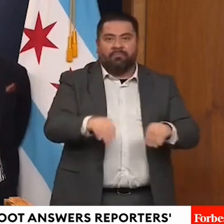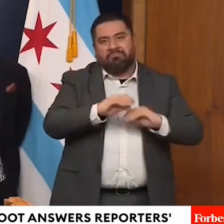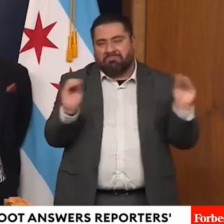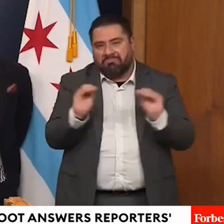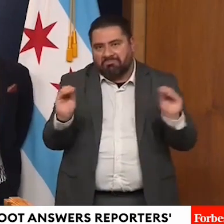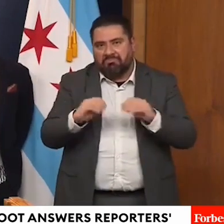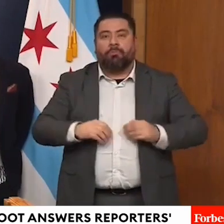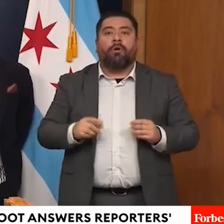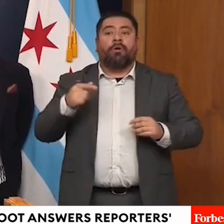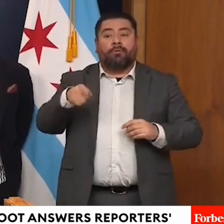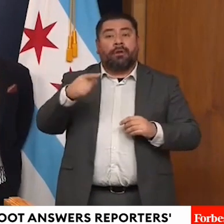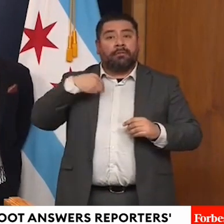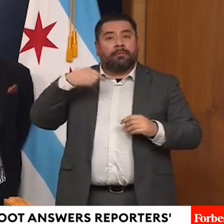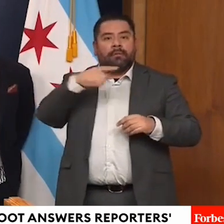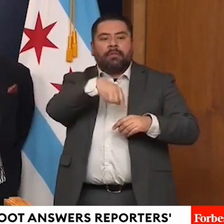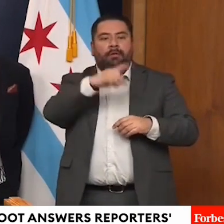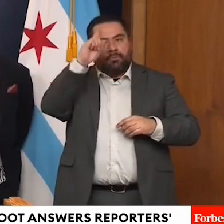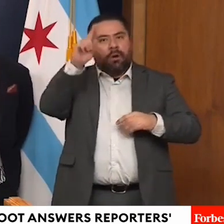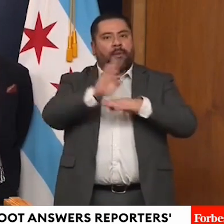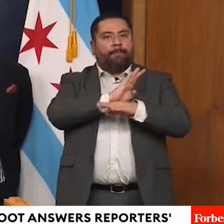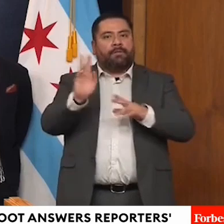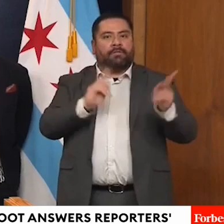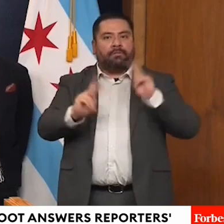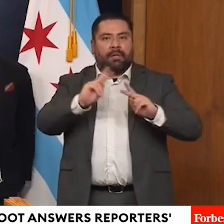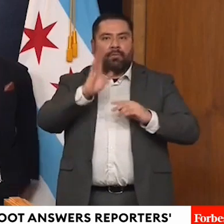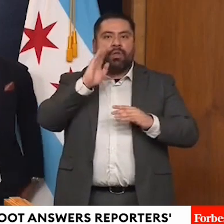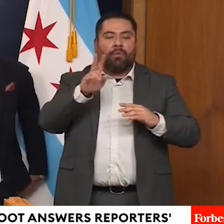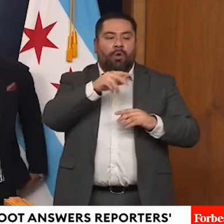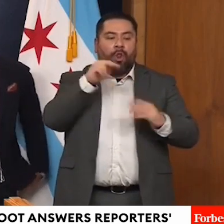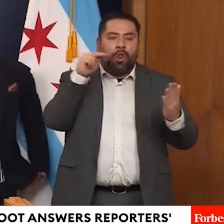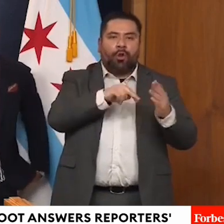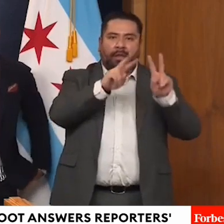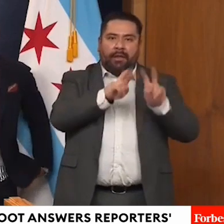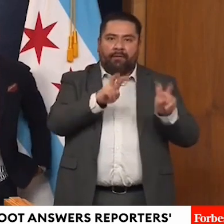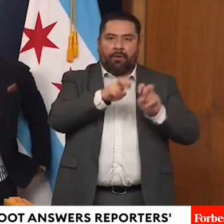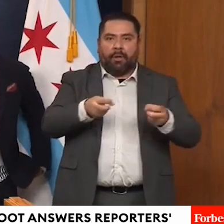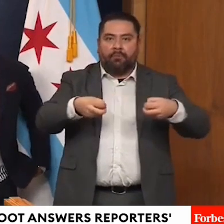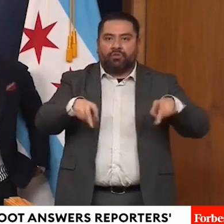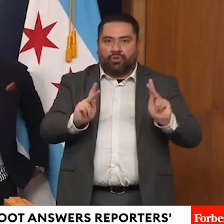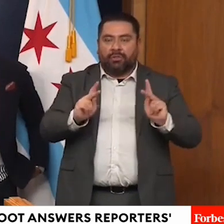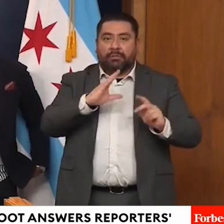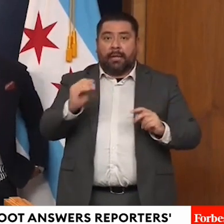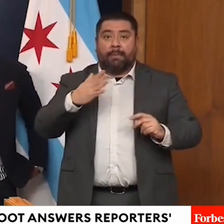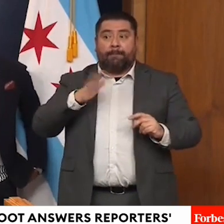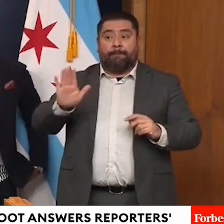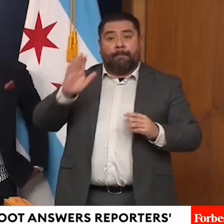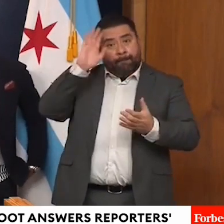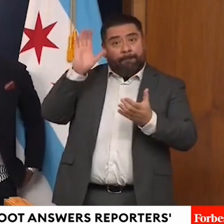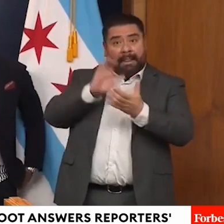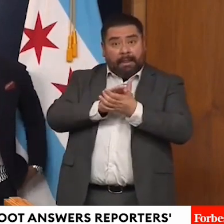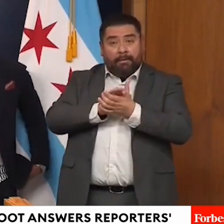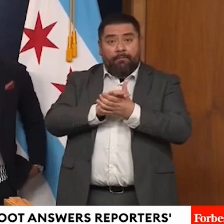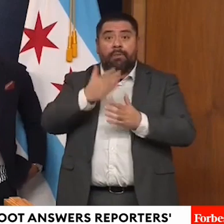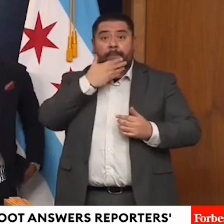know, they're smart business people. They're going to look at and evaluate what the opportunities are. And my belief is that